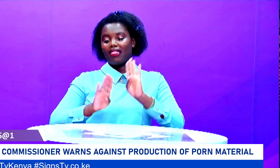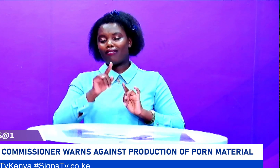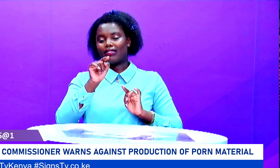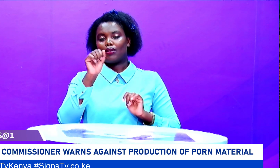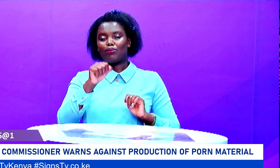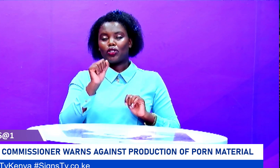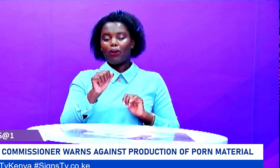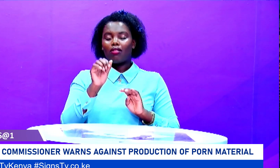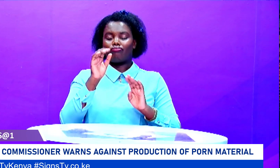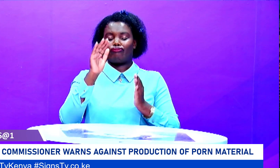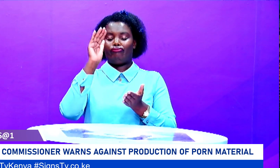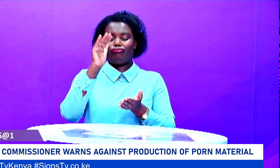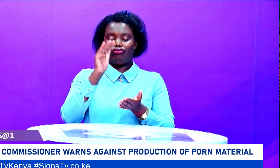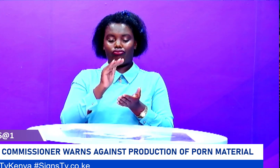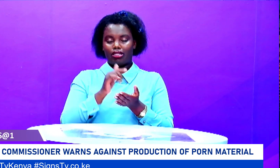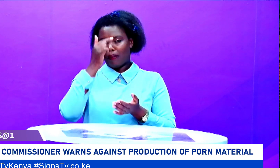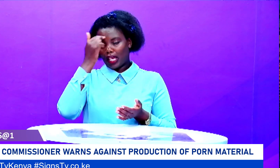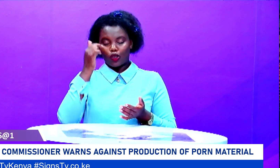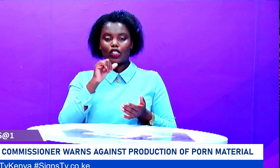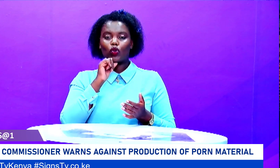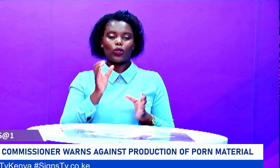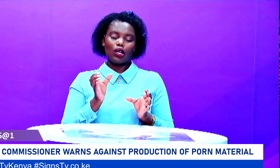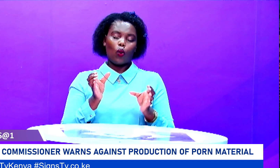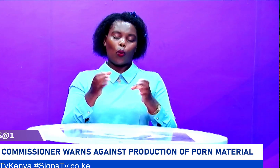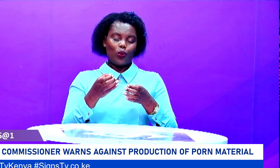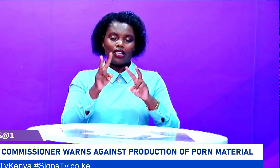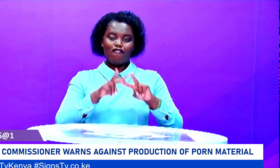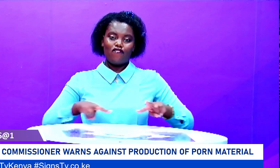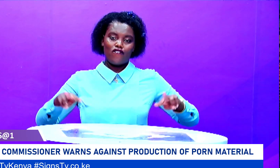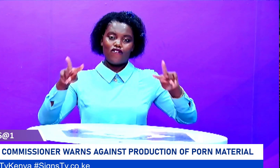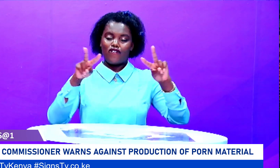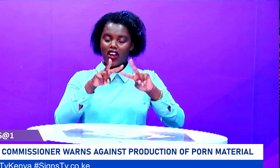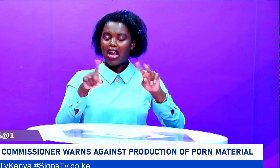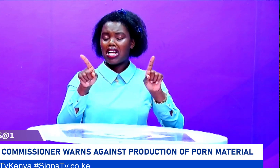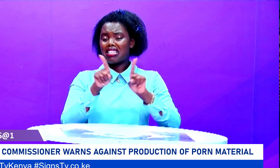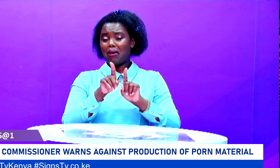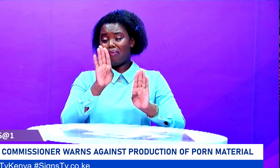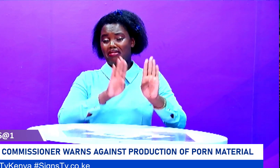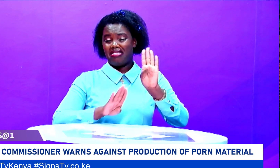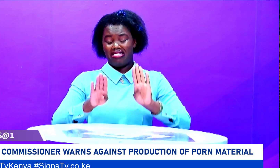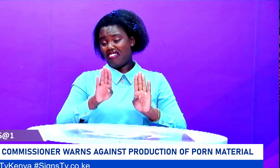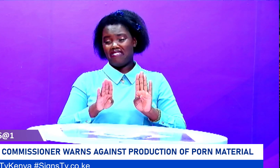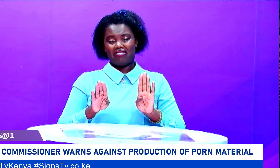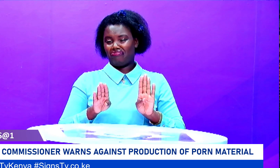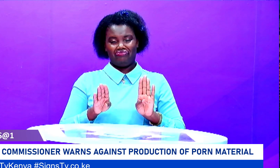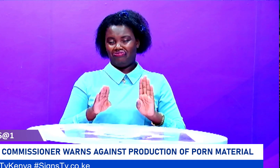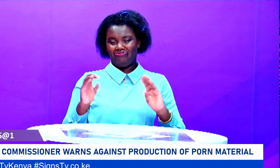I hope this behavior changes so that it resulted to the reduction of these behaviors, because